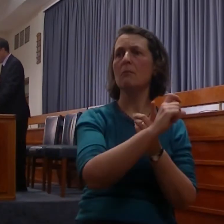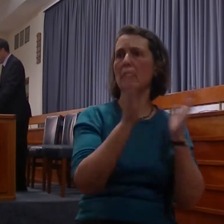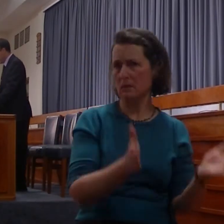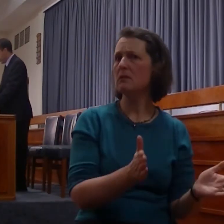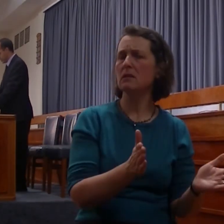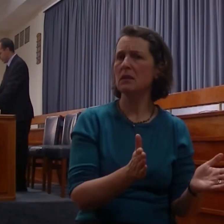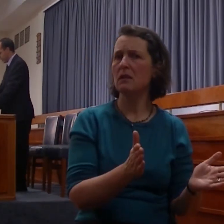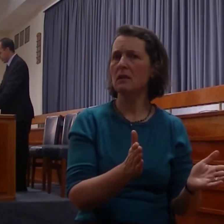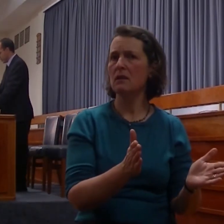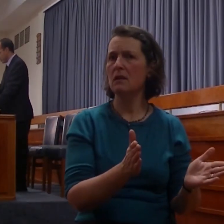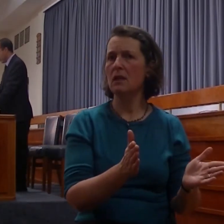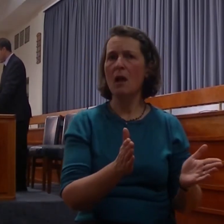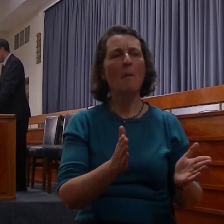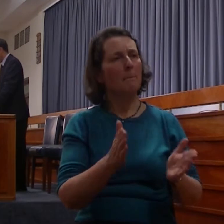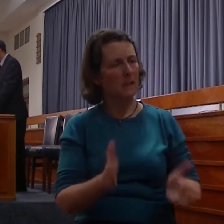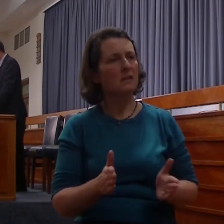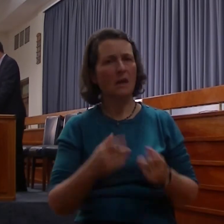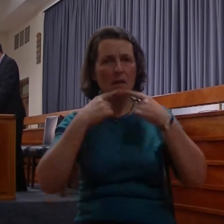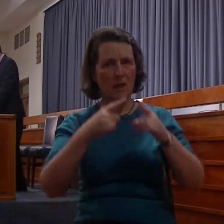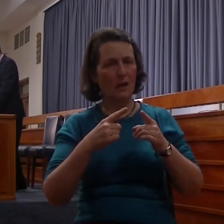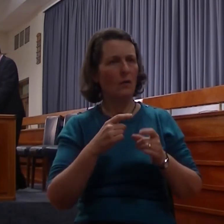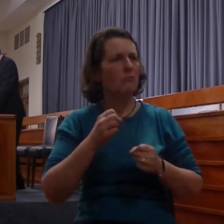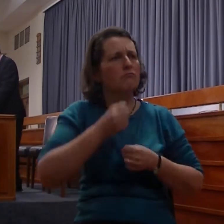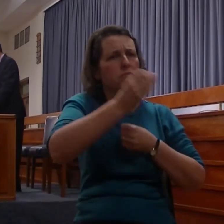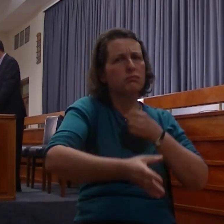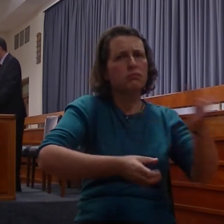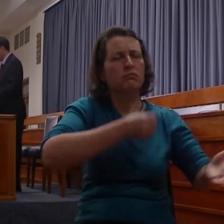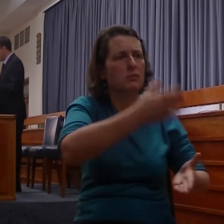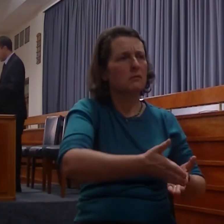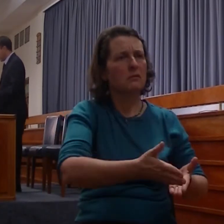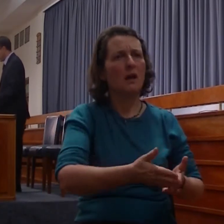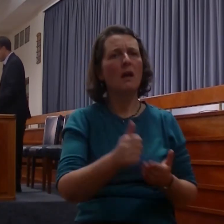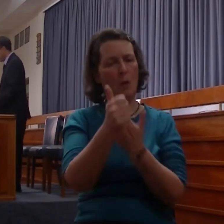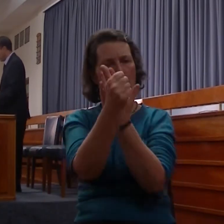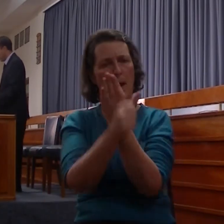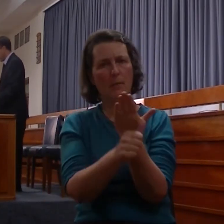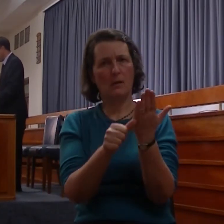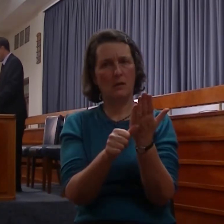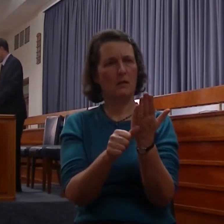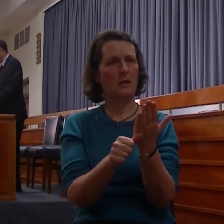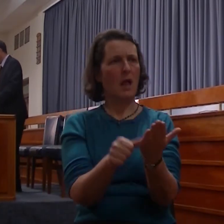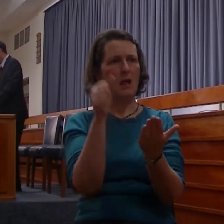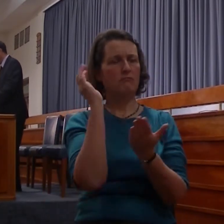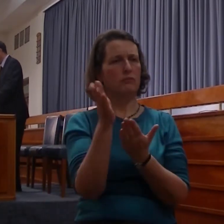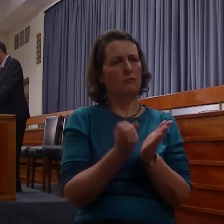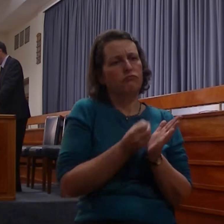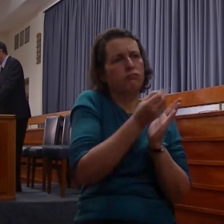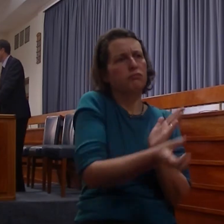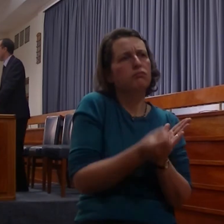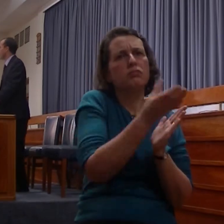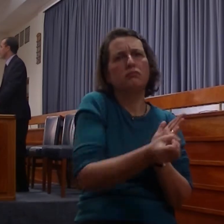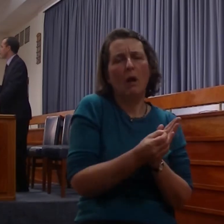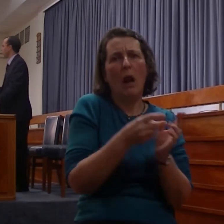must shine in the community in order to give away that light. When a church